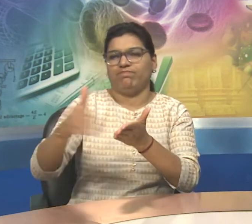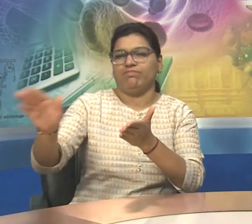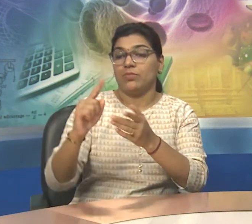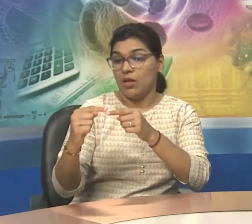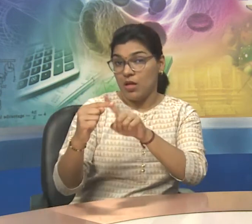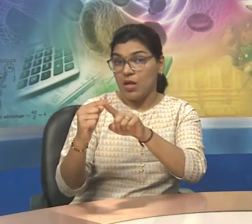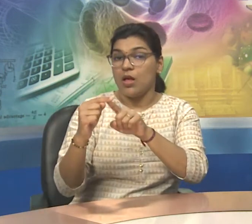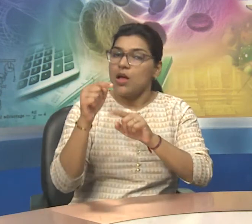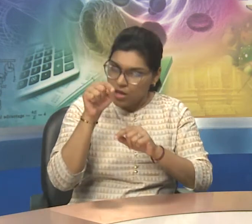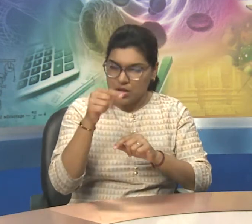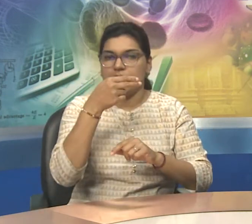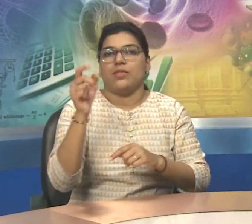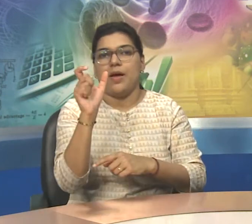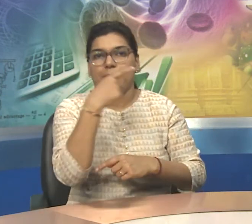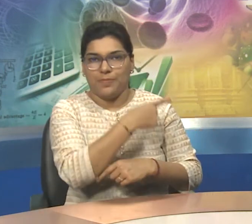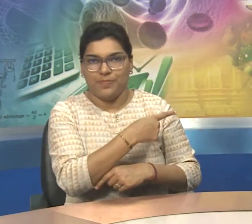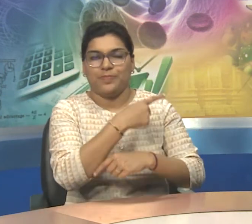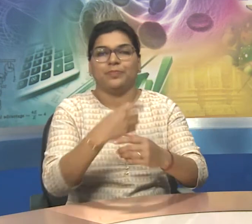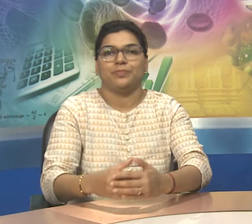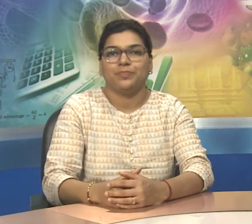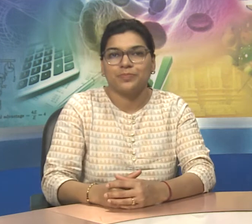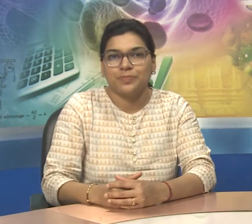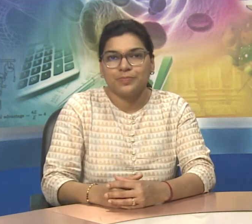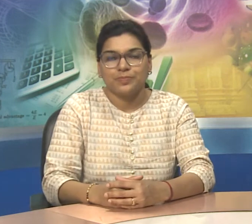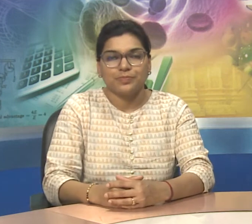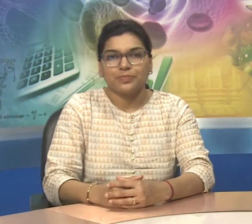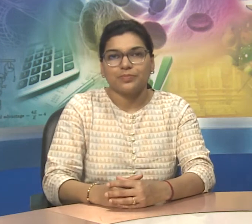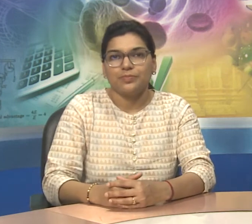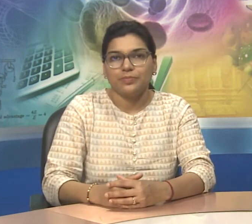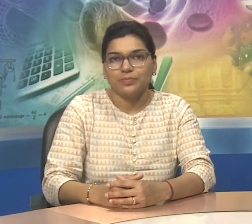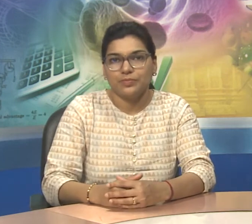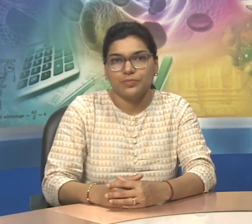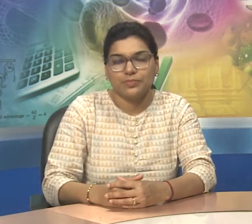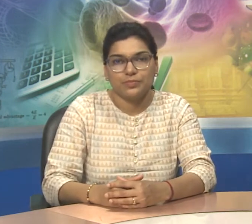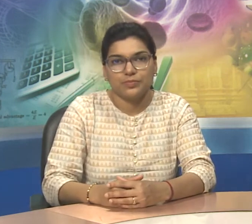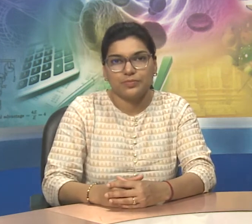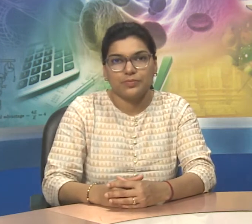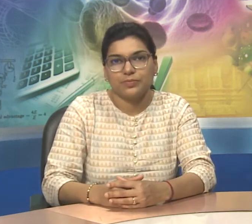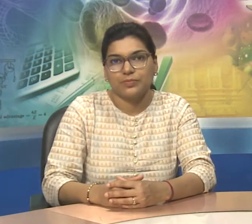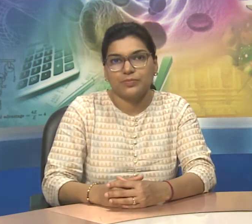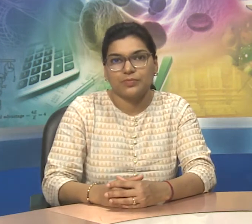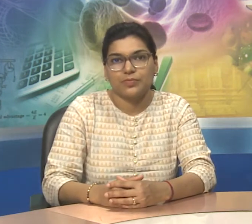another person hasn't performed very well, but he has chosen for the interview. That is called discrimination.